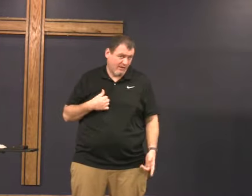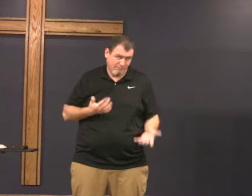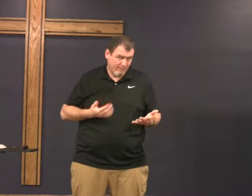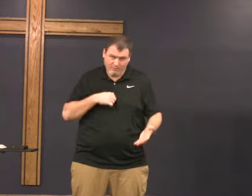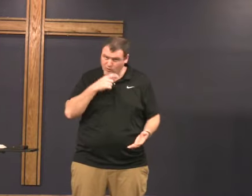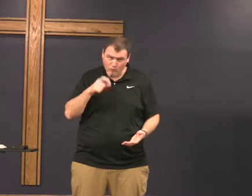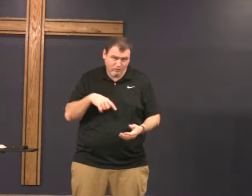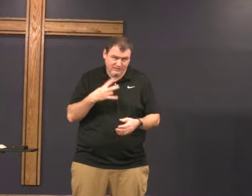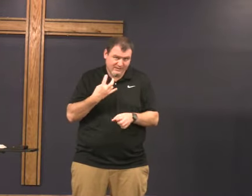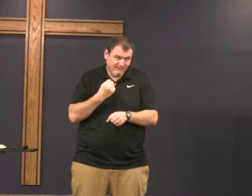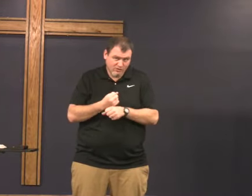That's enough to convince me.